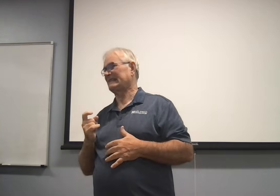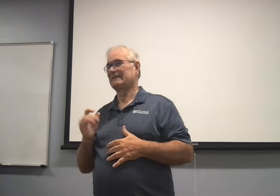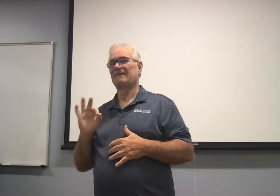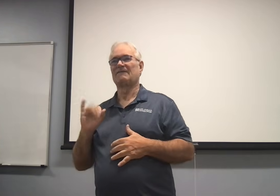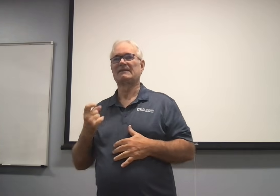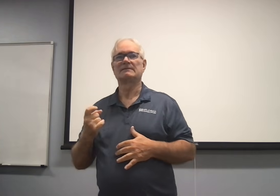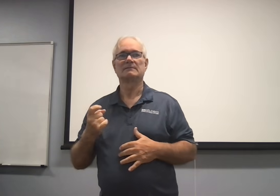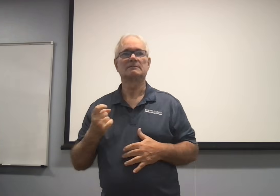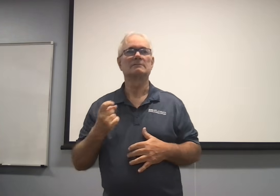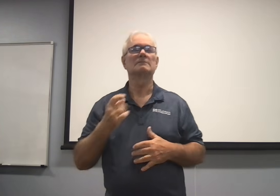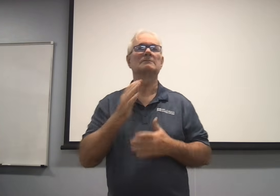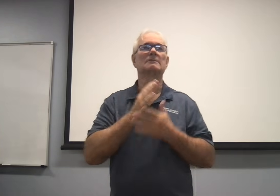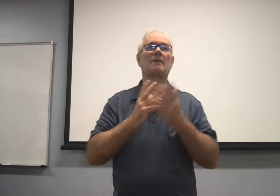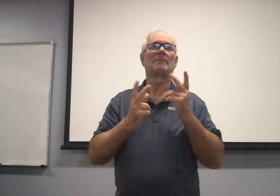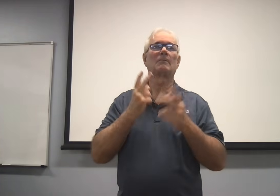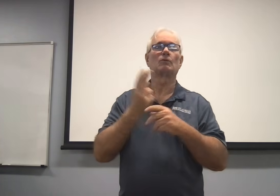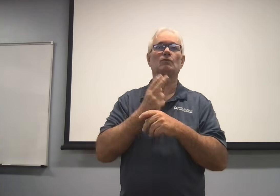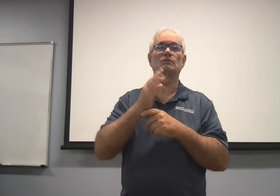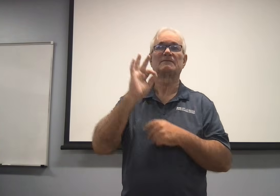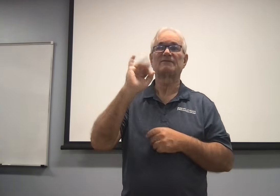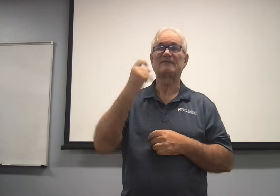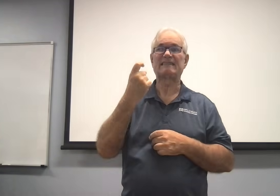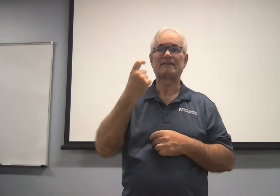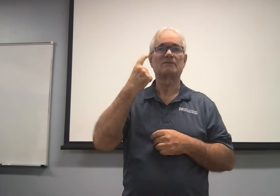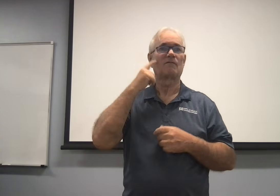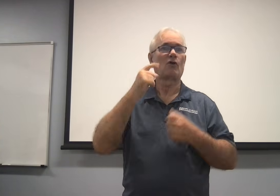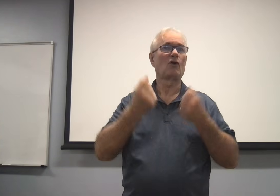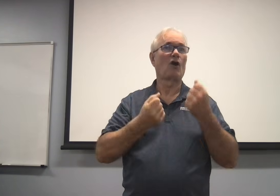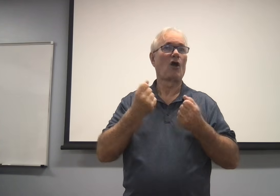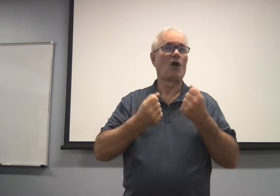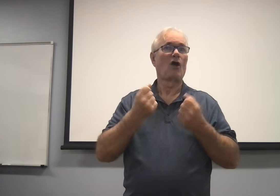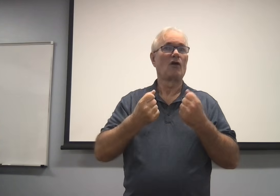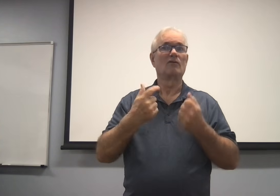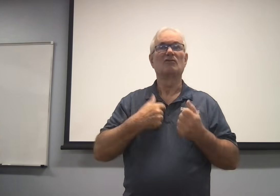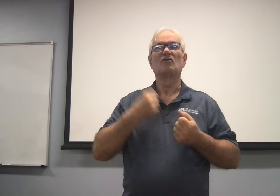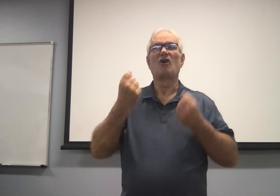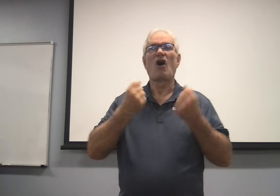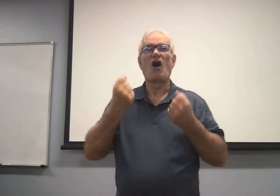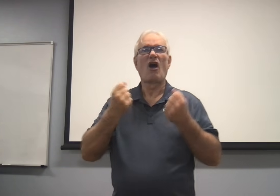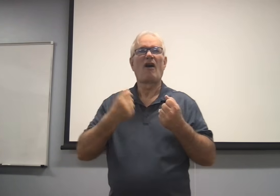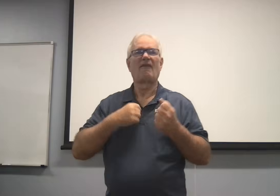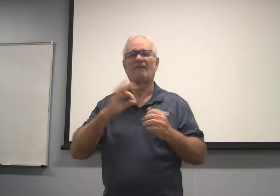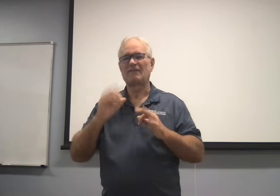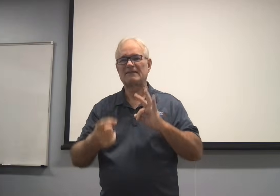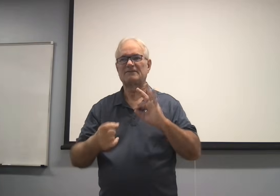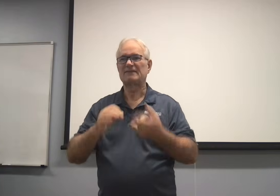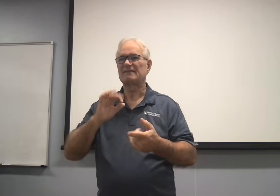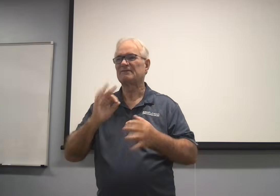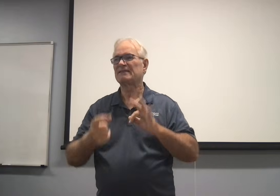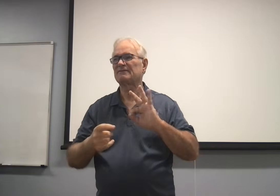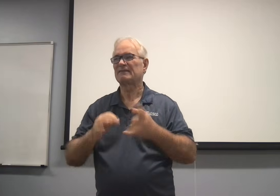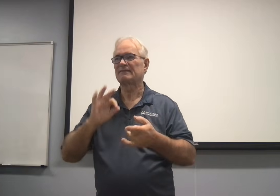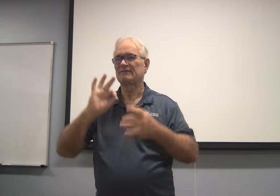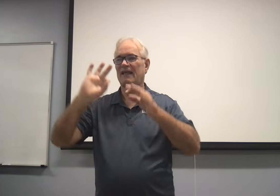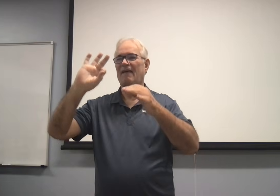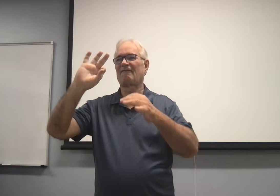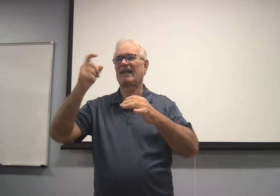Are you sure it's fix? You know, some people use F-I-X for car. My car, I fixed everything on my